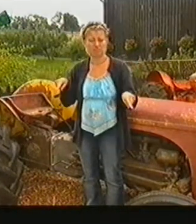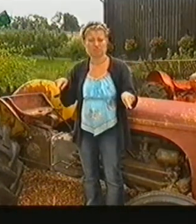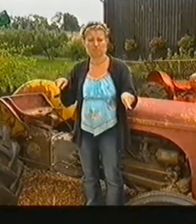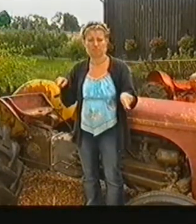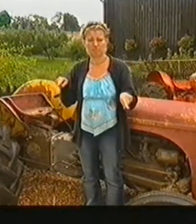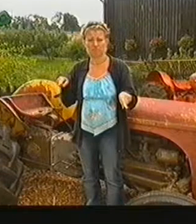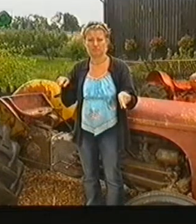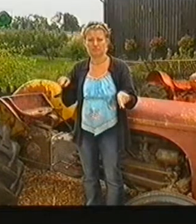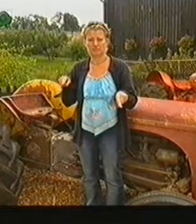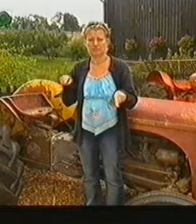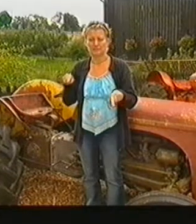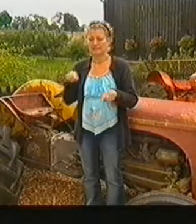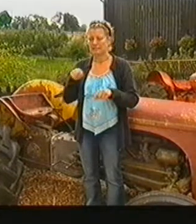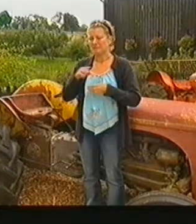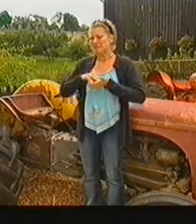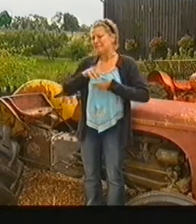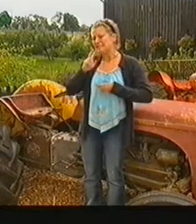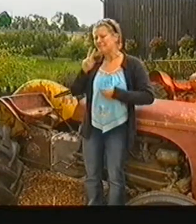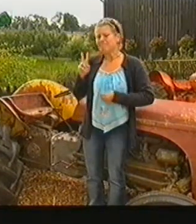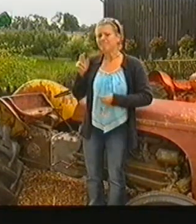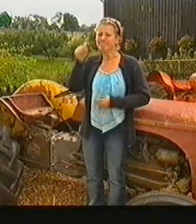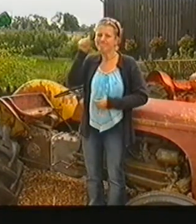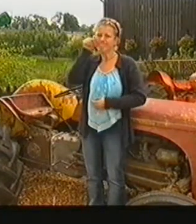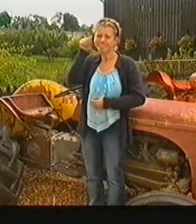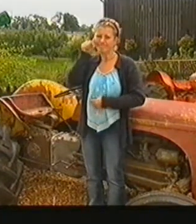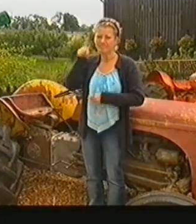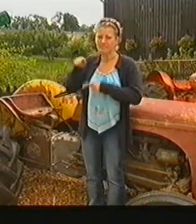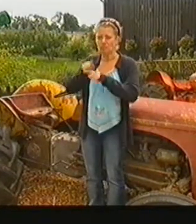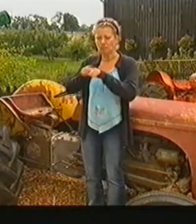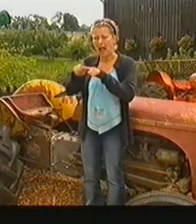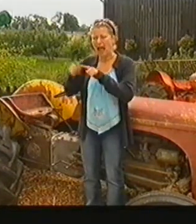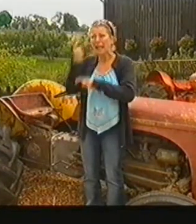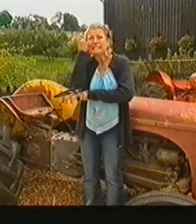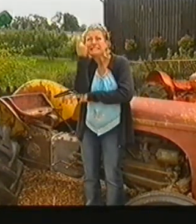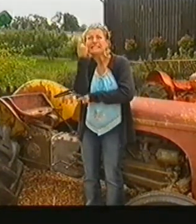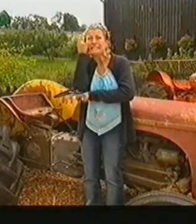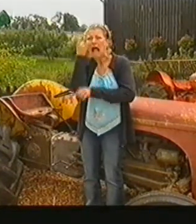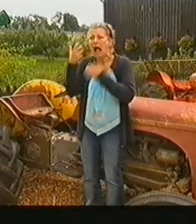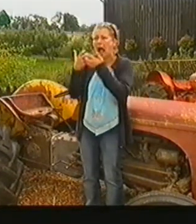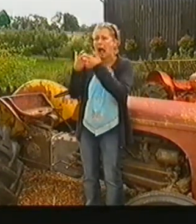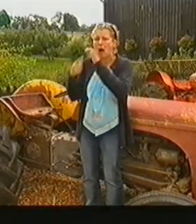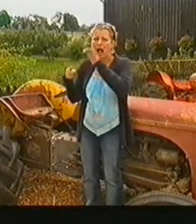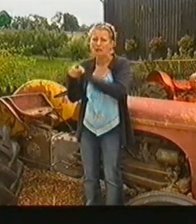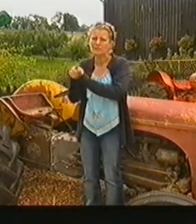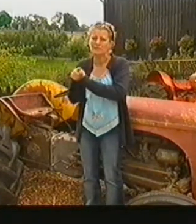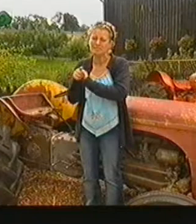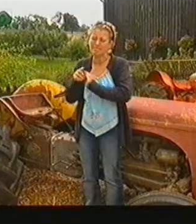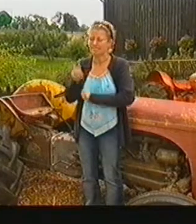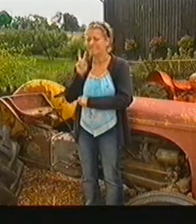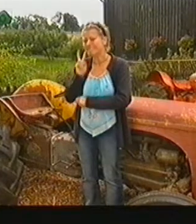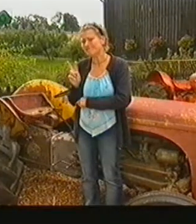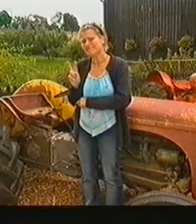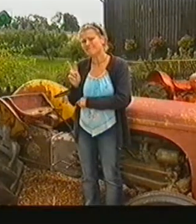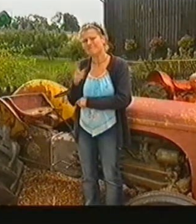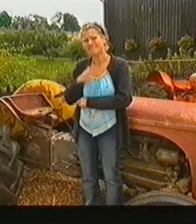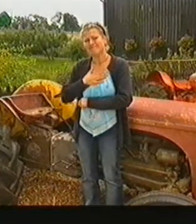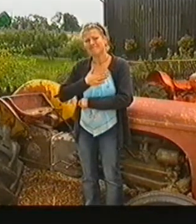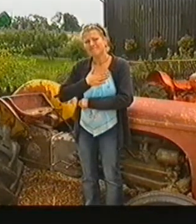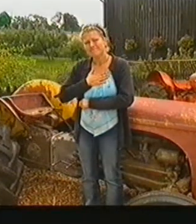hearing what the others were saying. Mrs. Fox knew that he was trying desperately to think of a way out, and now as she